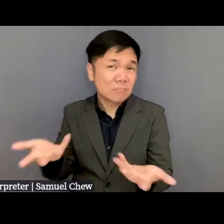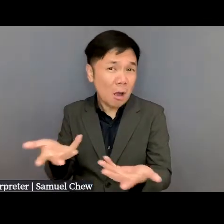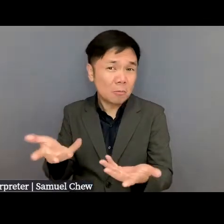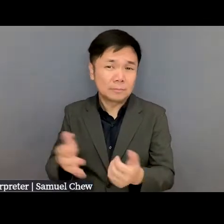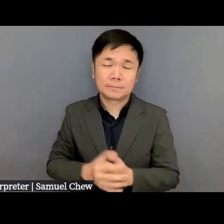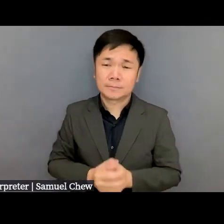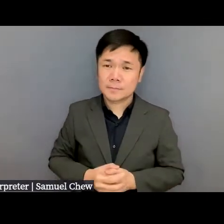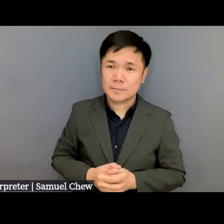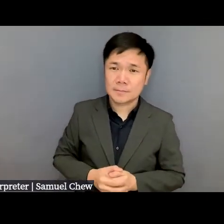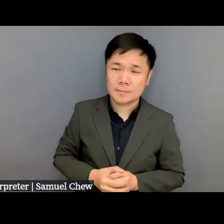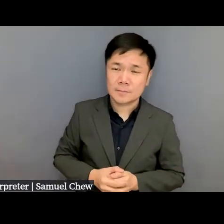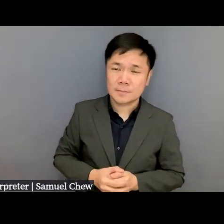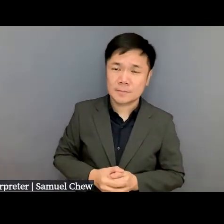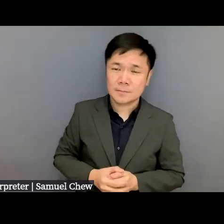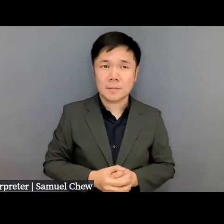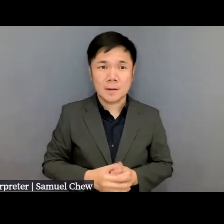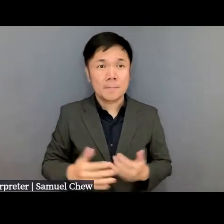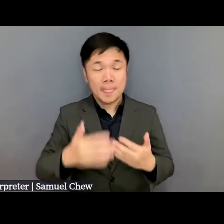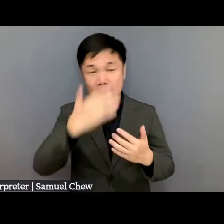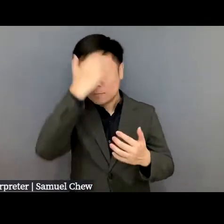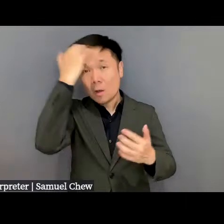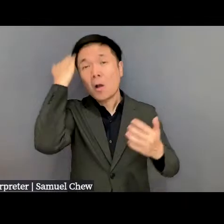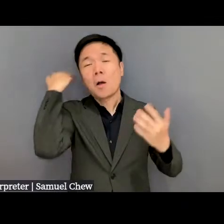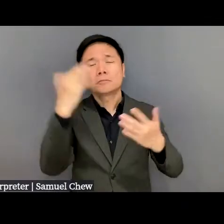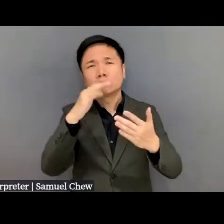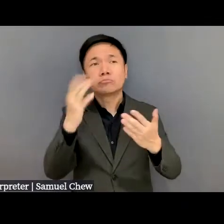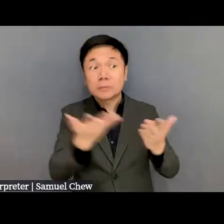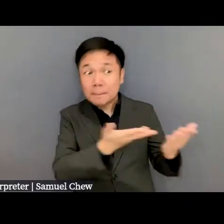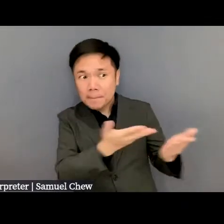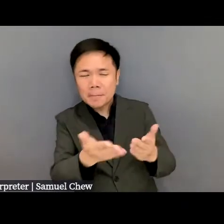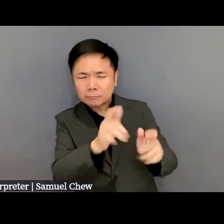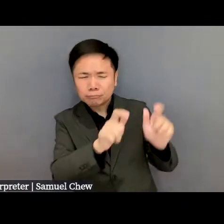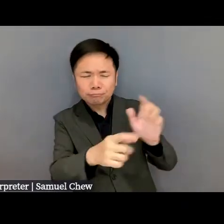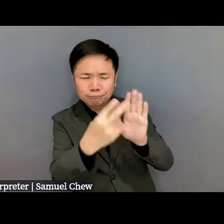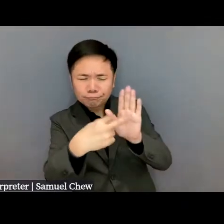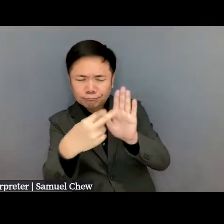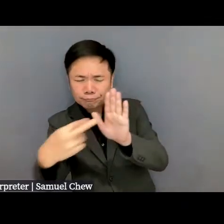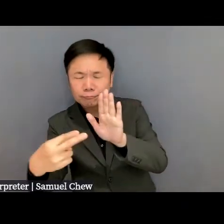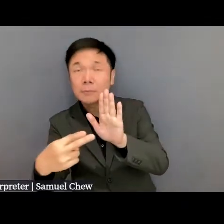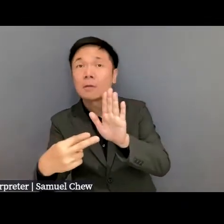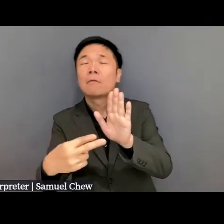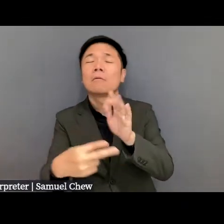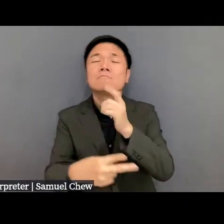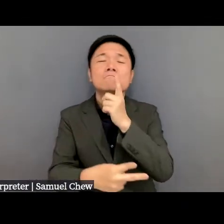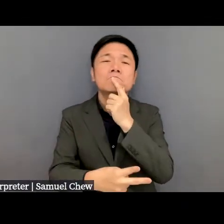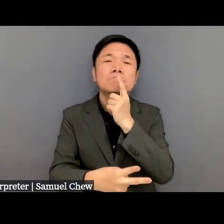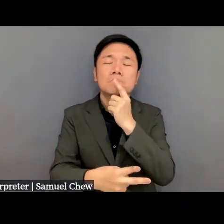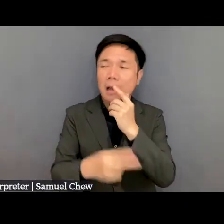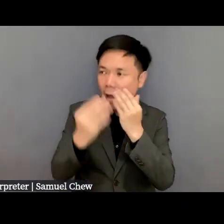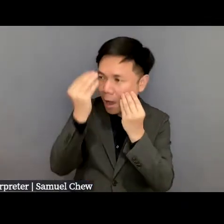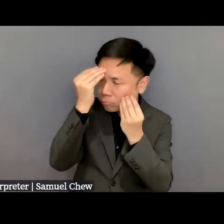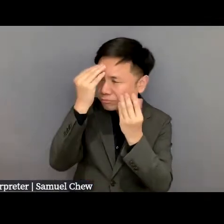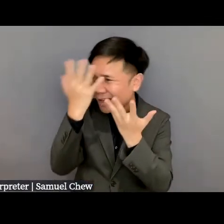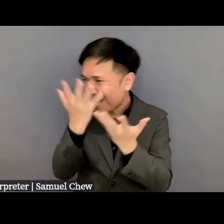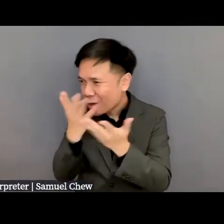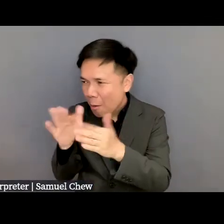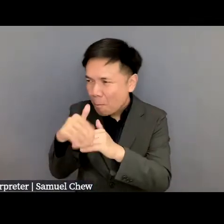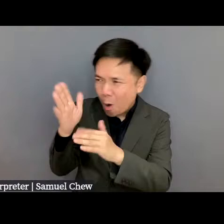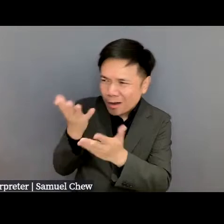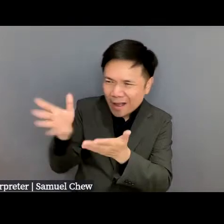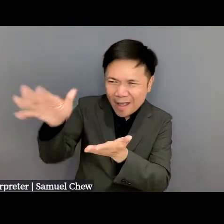hope would guide them as they went out to collect information on the development